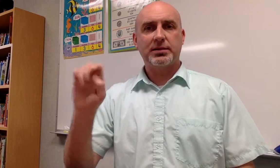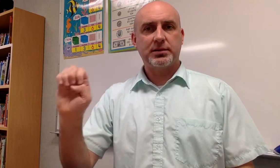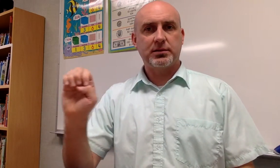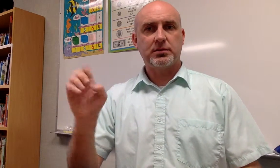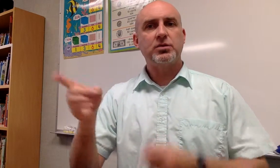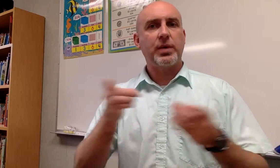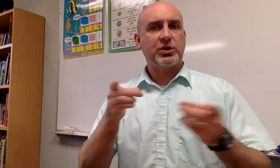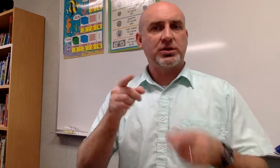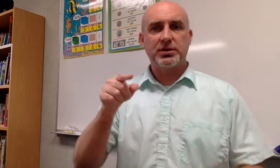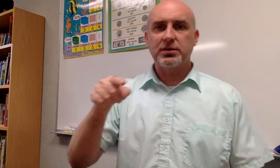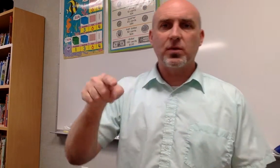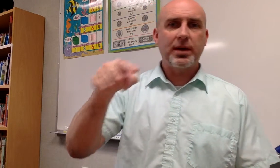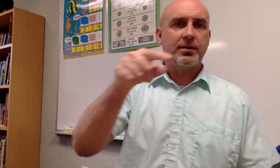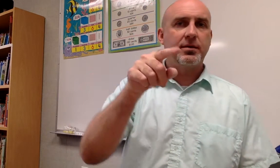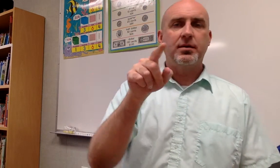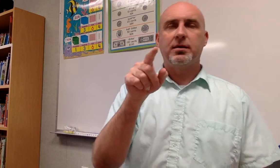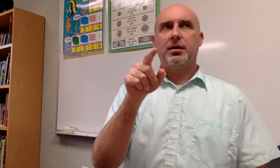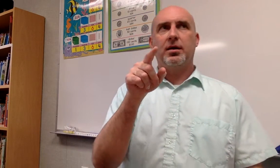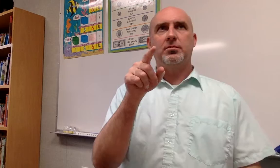counterclockwise direction. It's going,